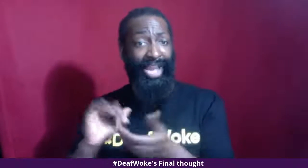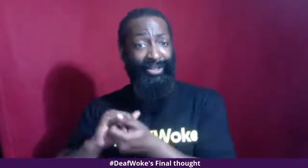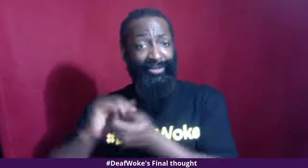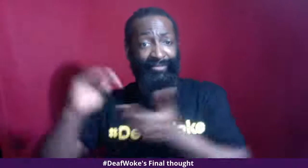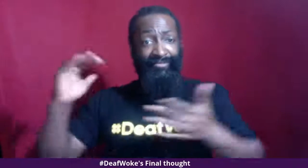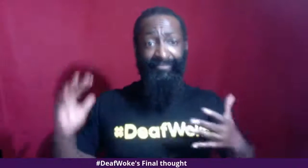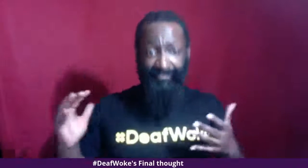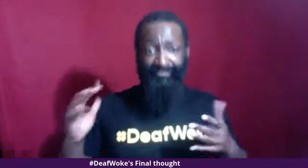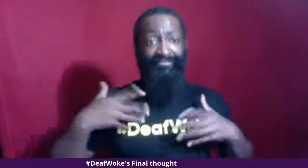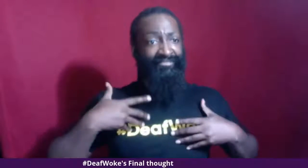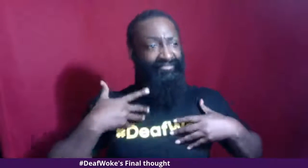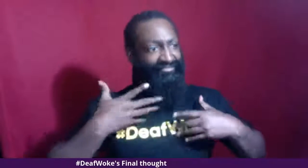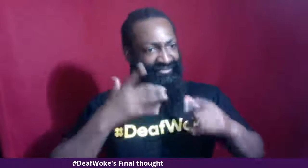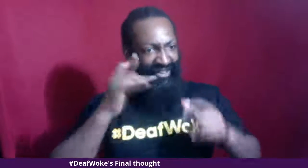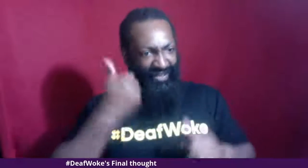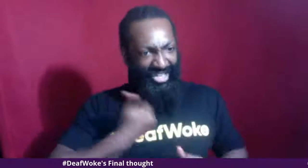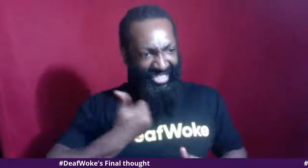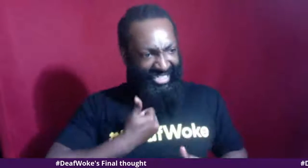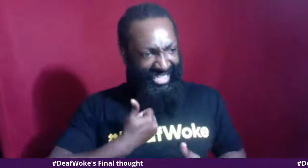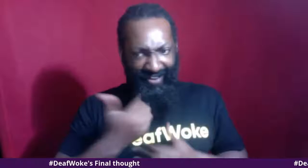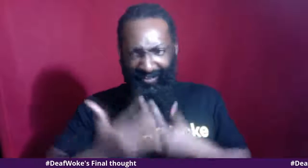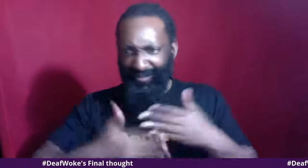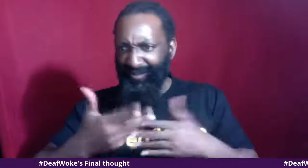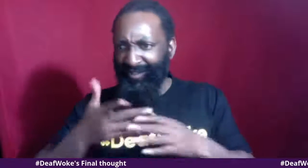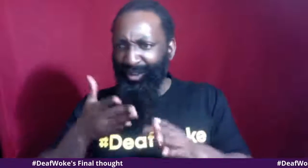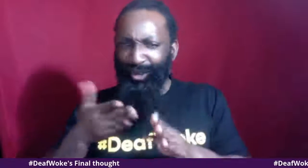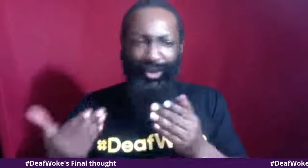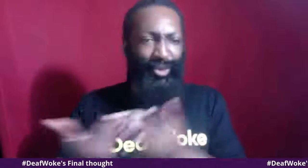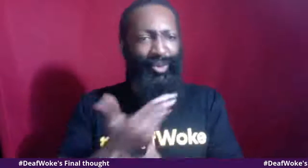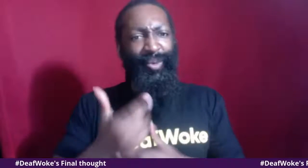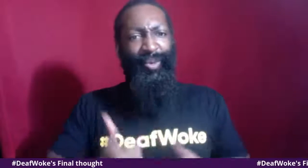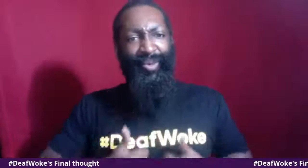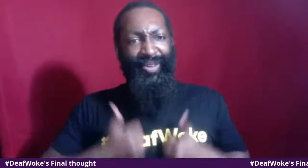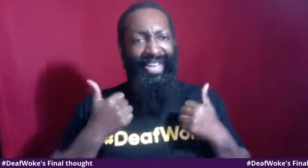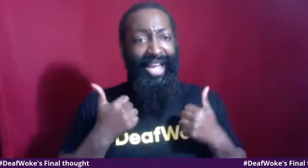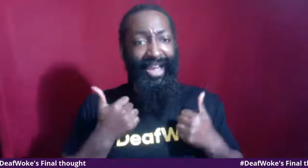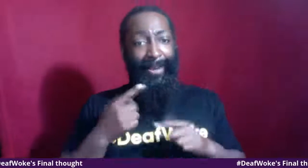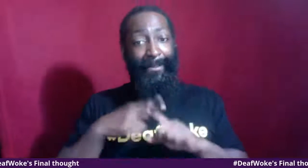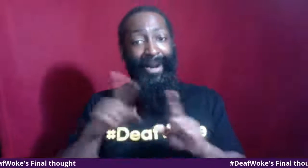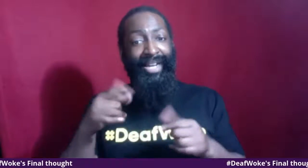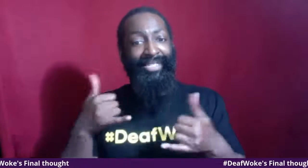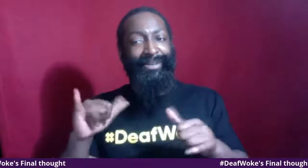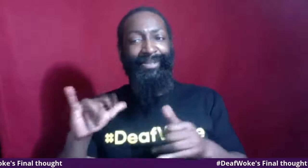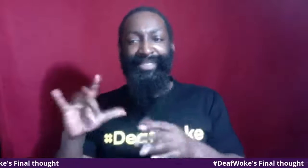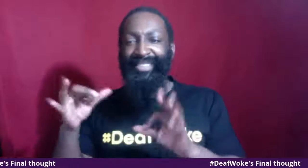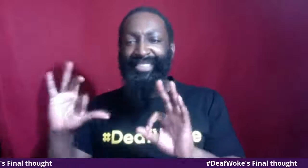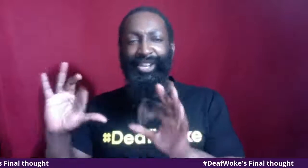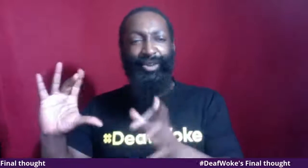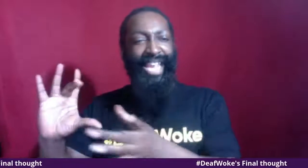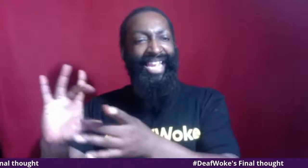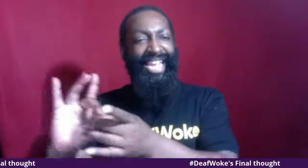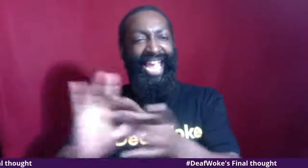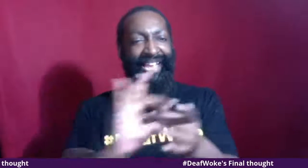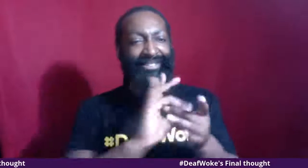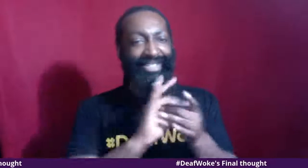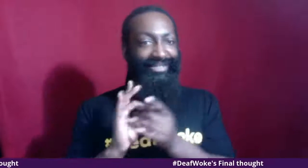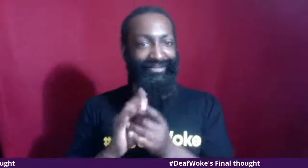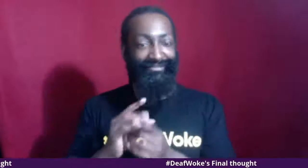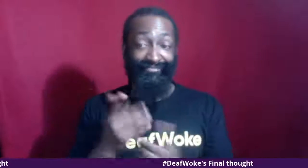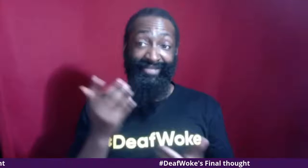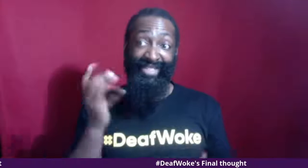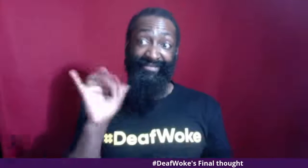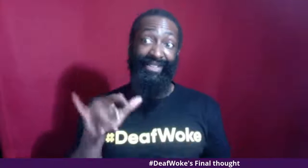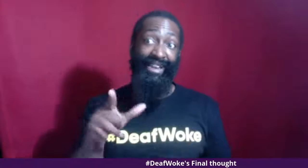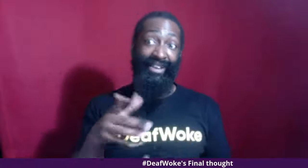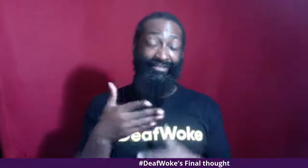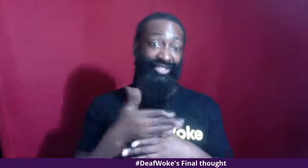You start to partner with people. And sometimes it's okay that if that time with people is only